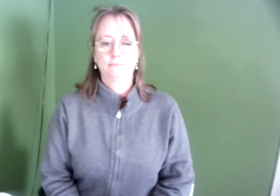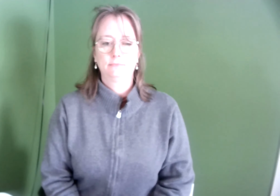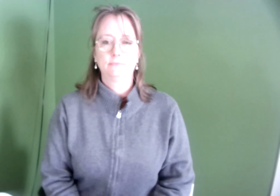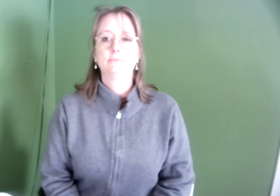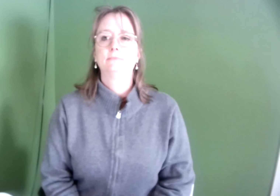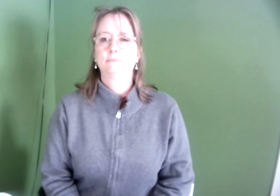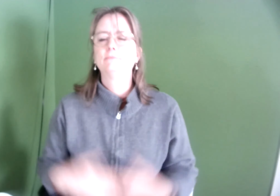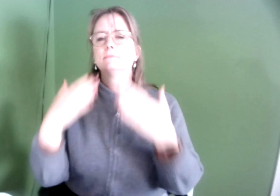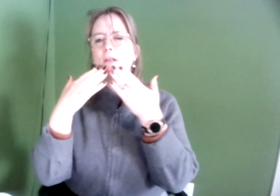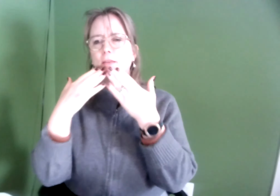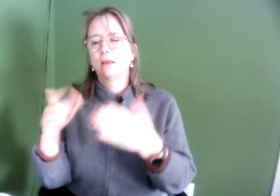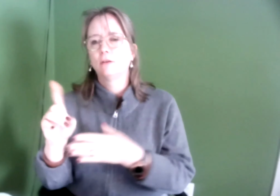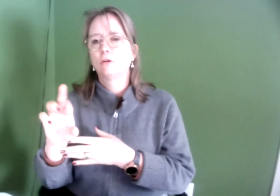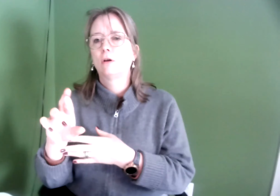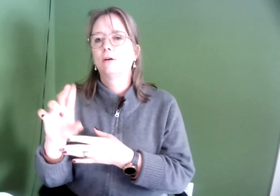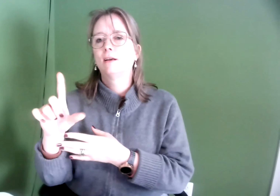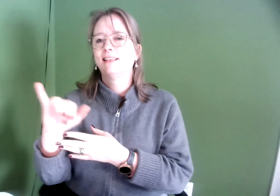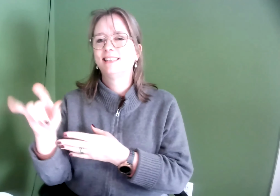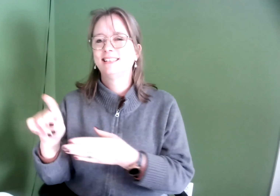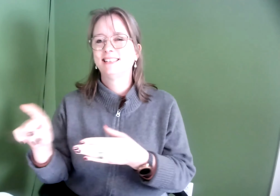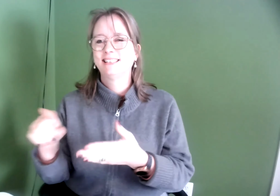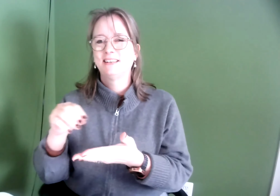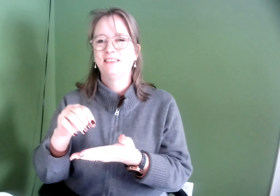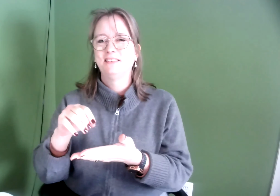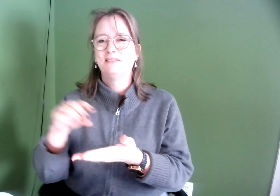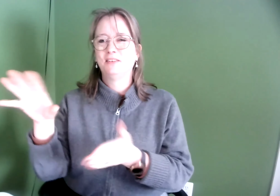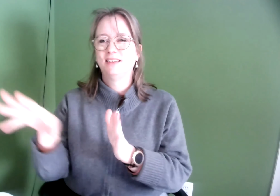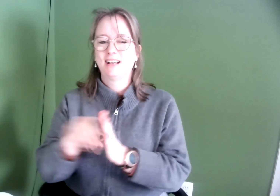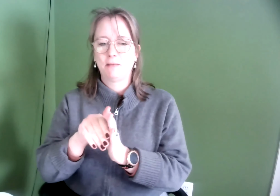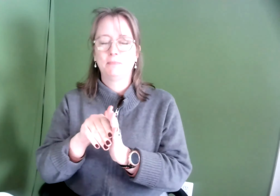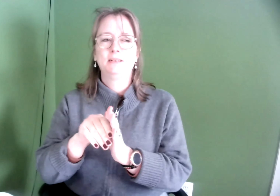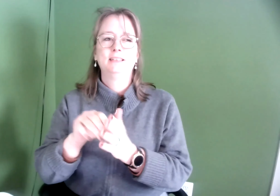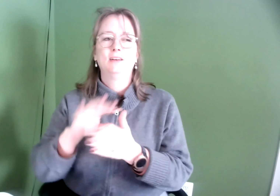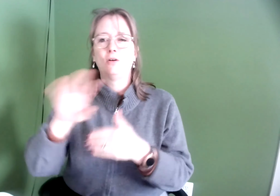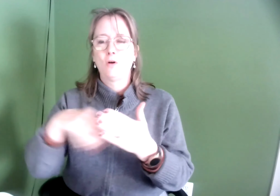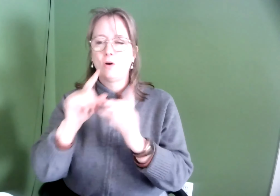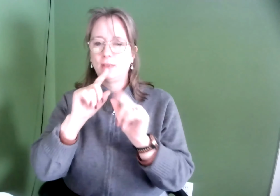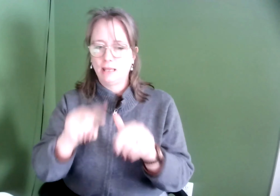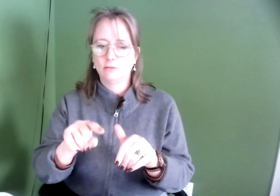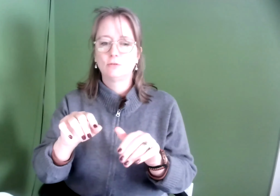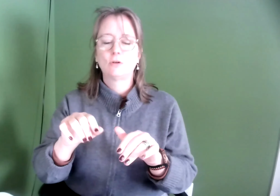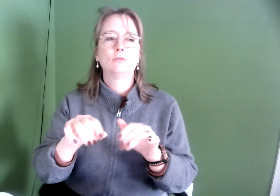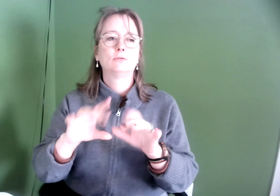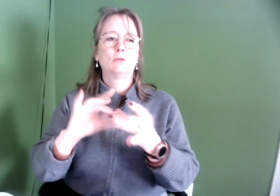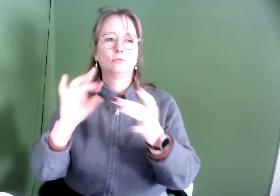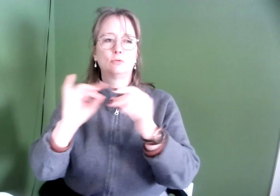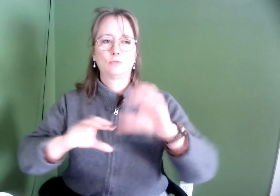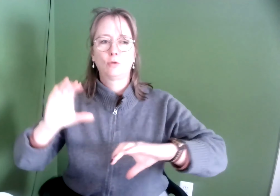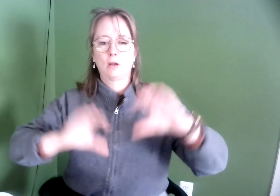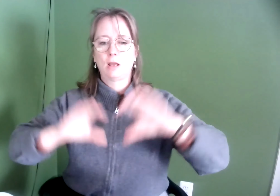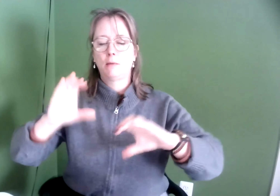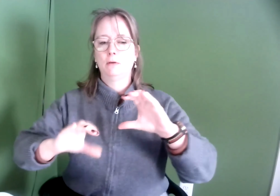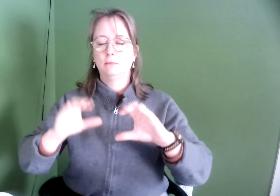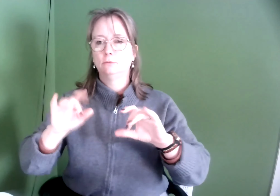And thank you, Dr. Liz, for capturing the comments in the chat for our spreadsheet and prioritization